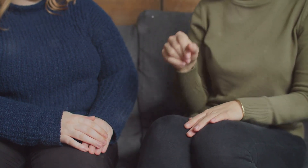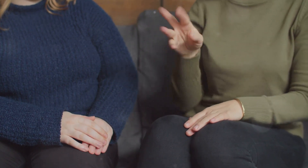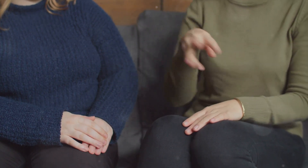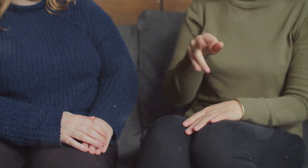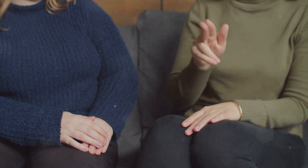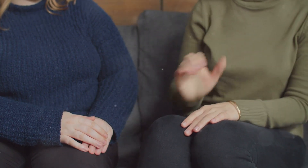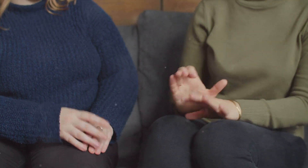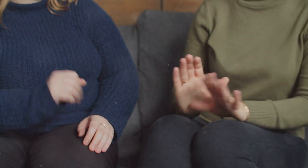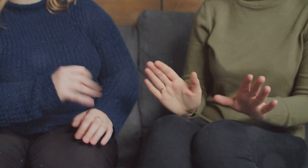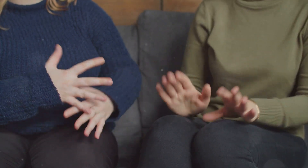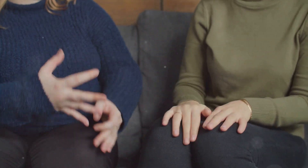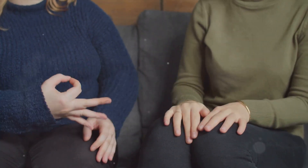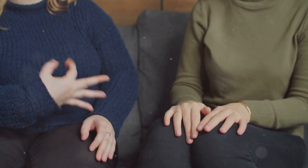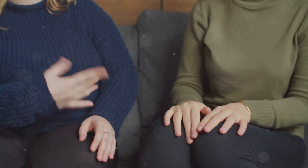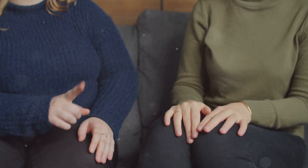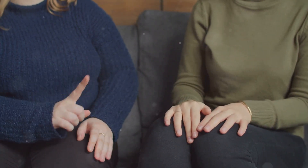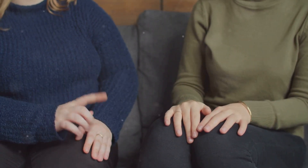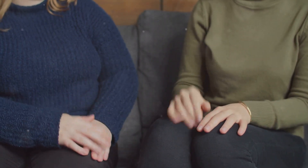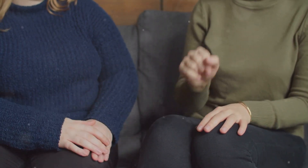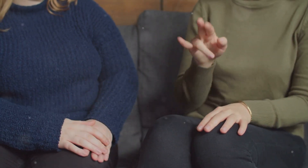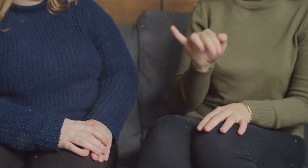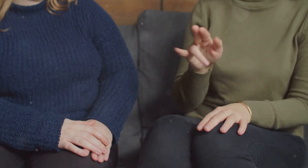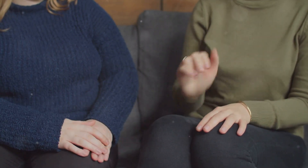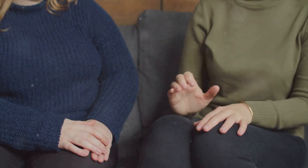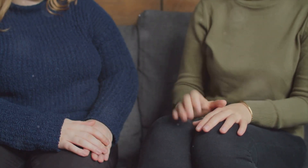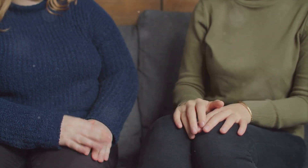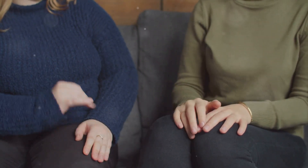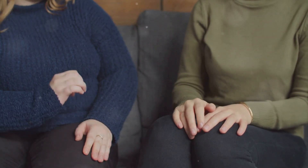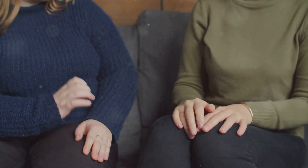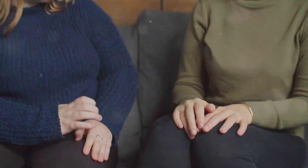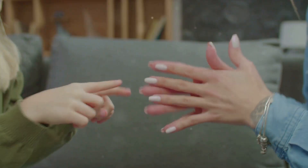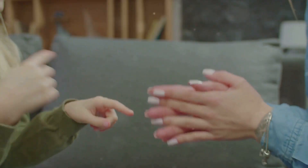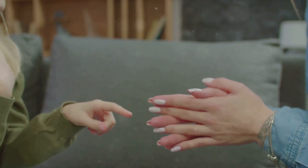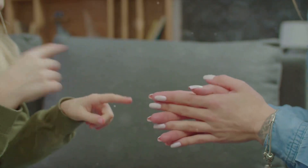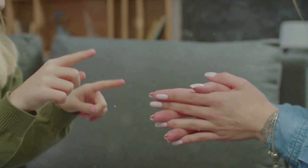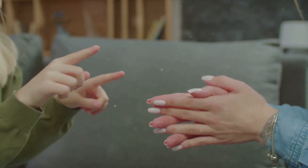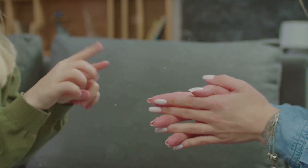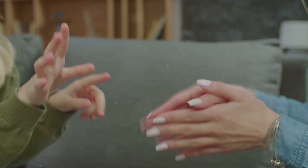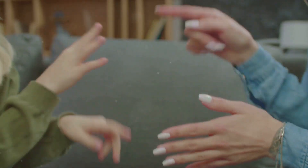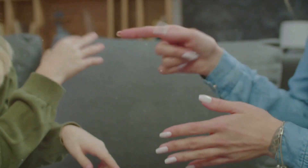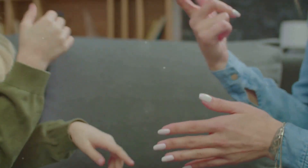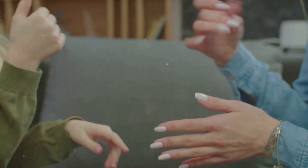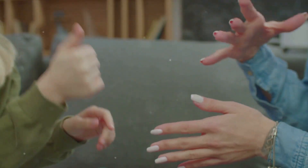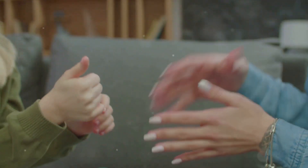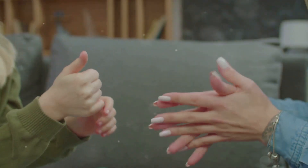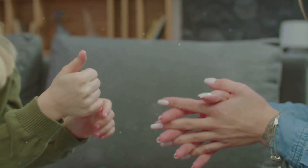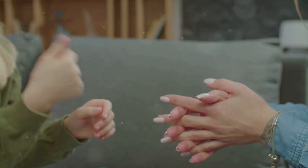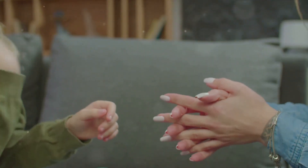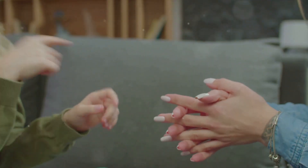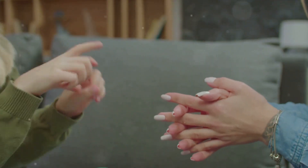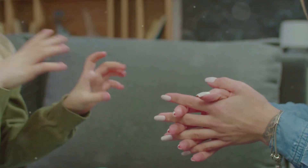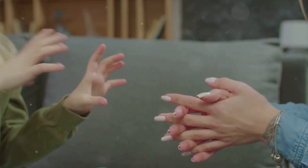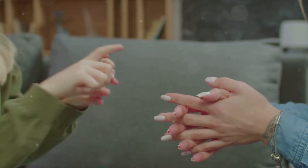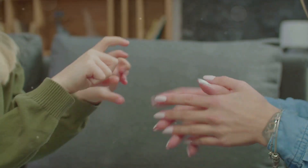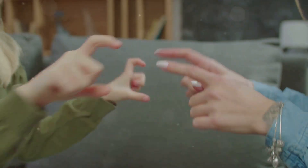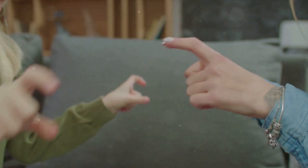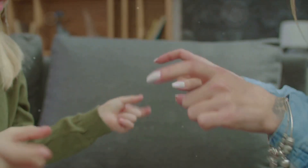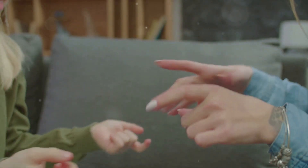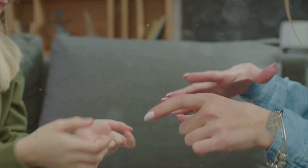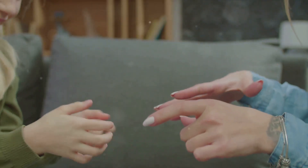way of experiencing the world, a way that is deeply ingrained in their identity and community. They communicate, share, and